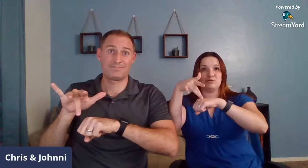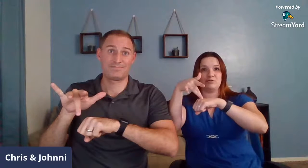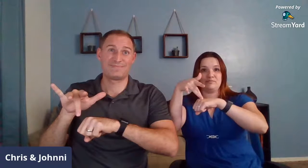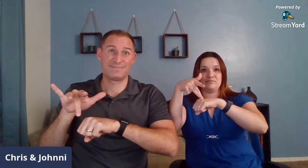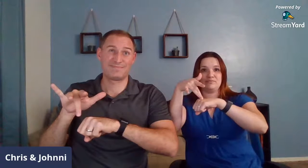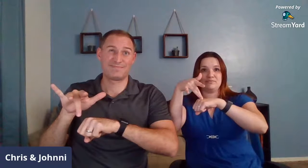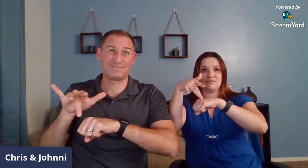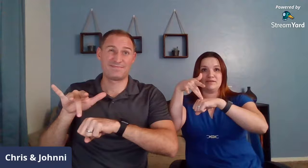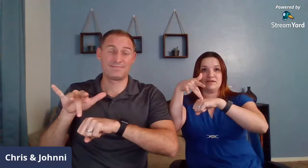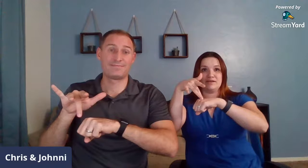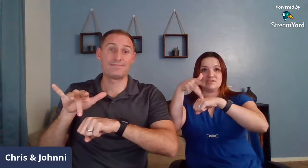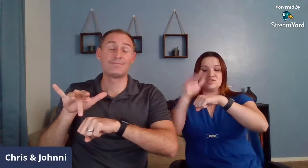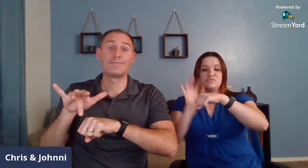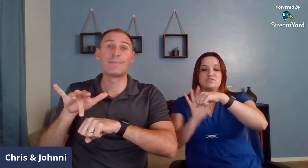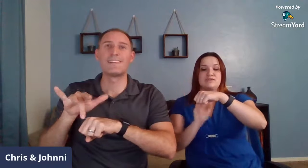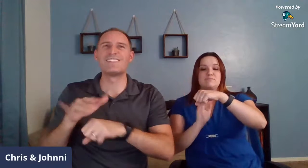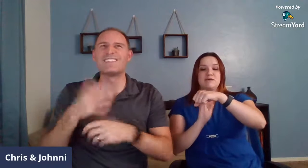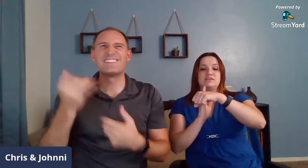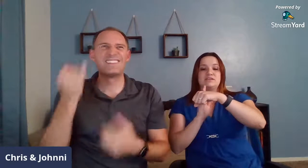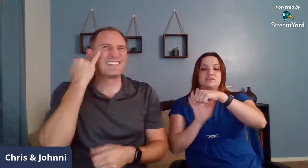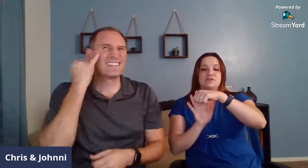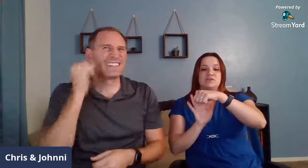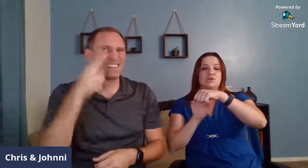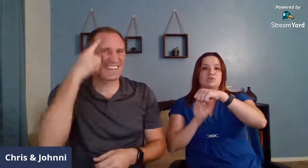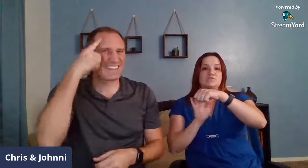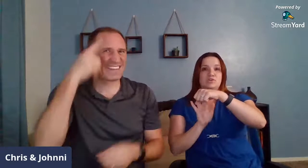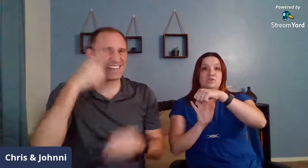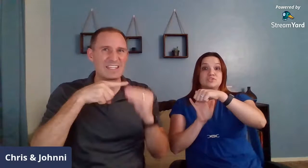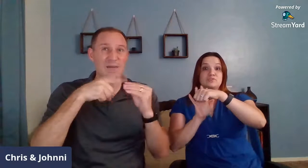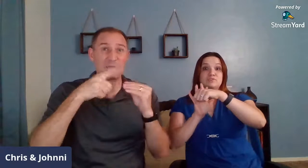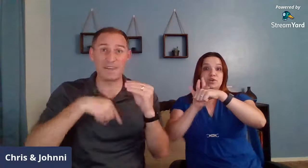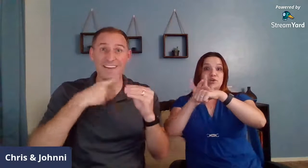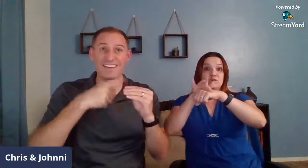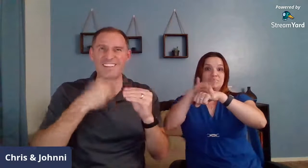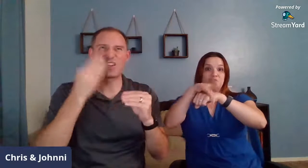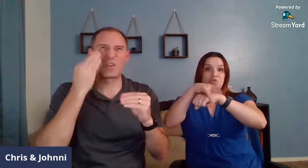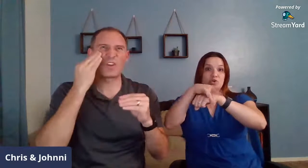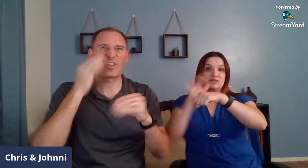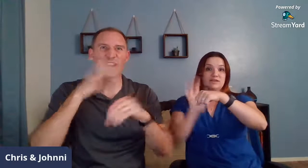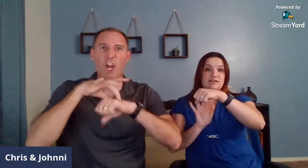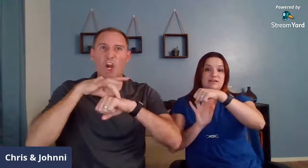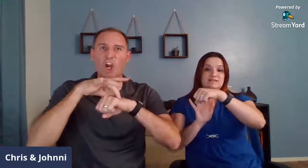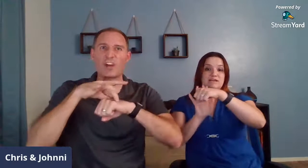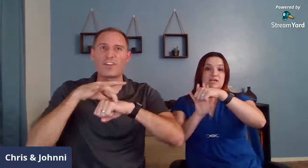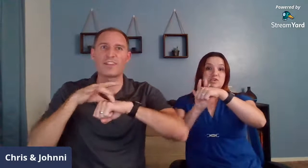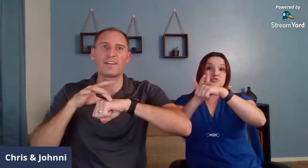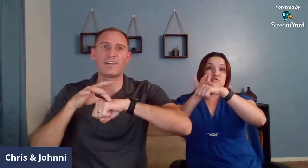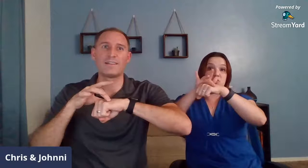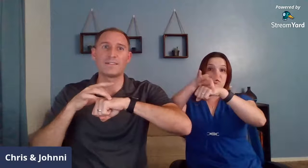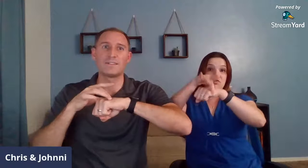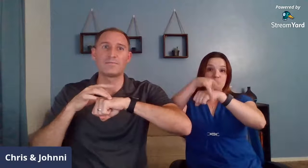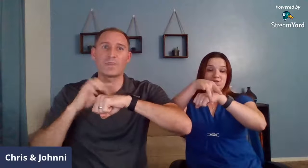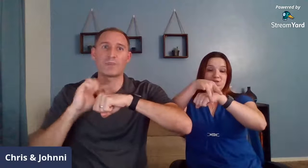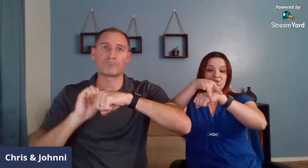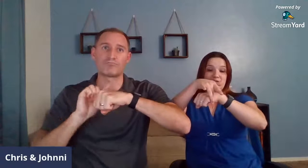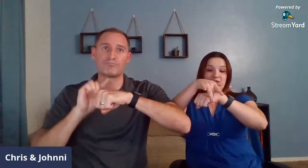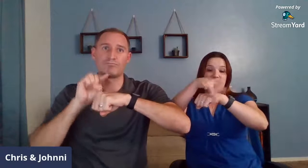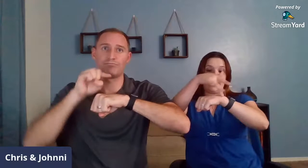knuckle. So if you think about the curvature of the earth for early, how the sun goes over,